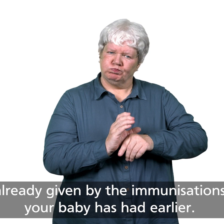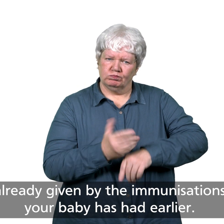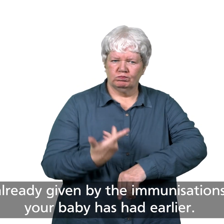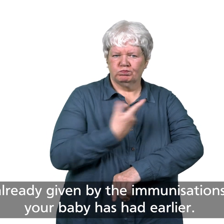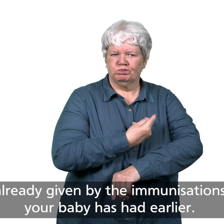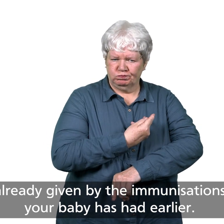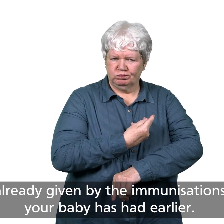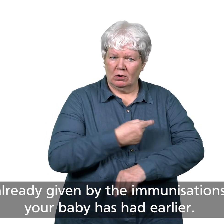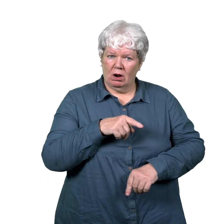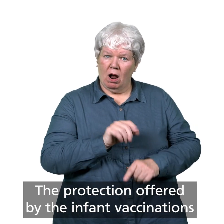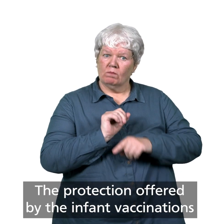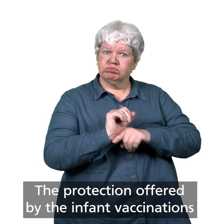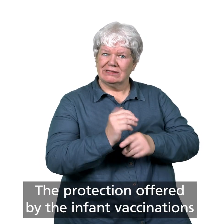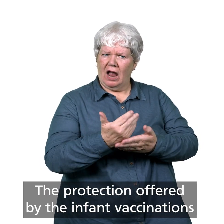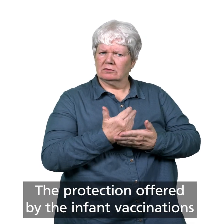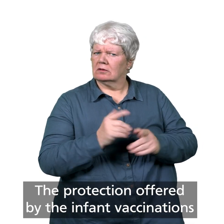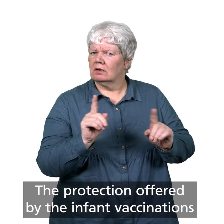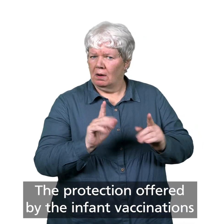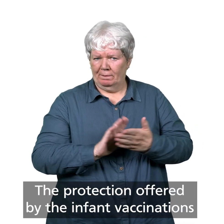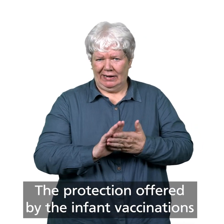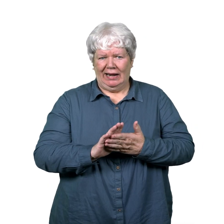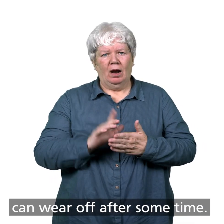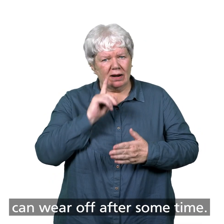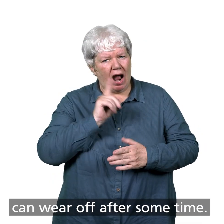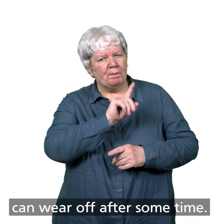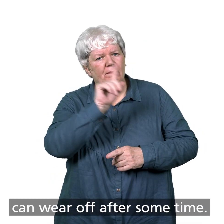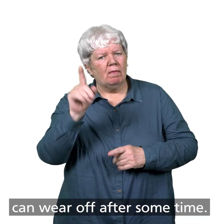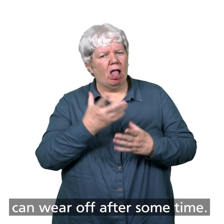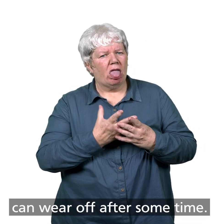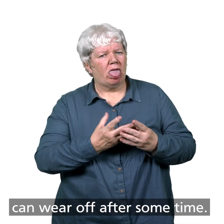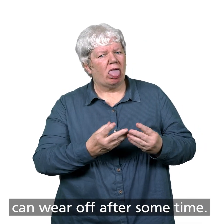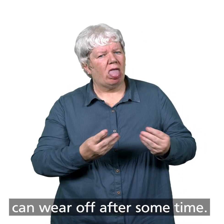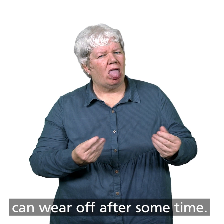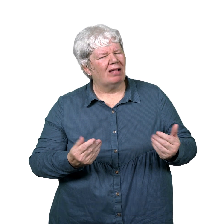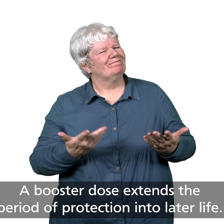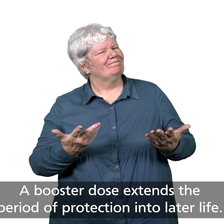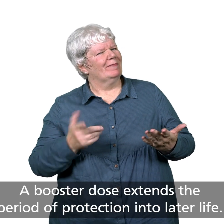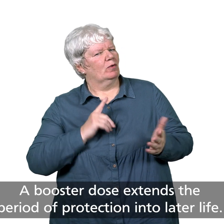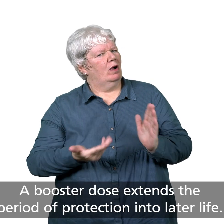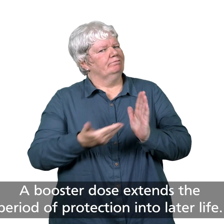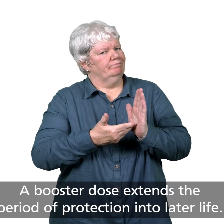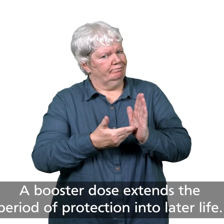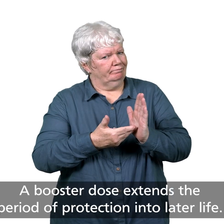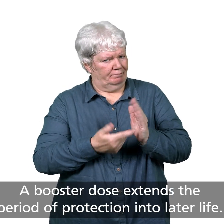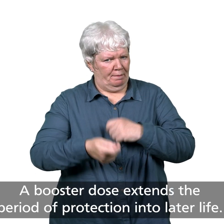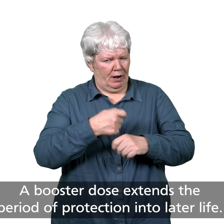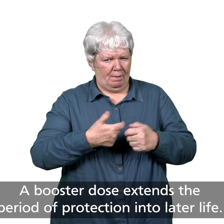baby has had earlier. The protection offered by the infant vaccinations can wear off after some time. A booster